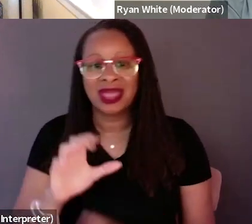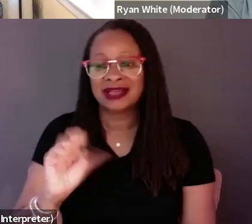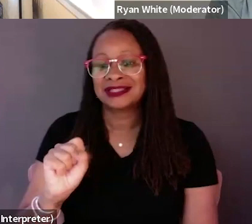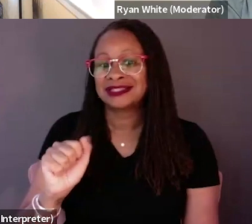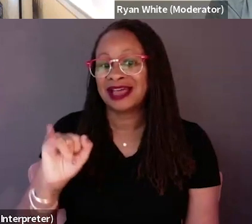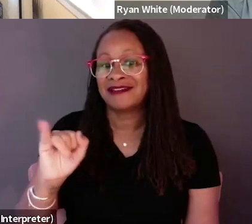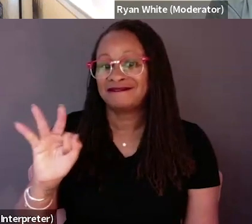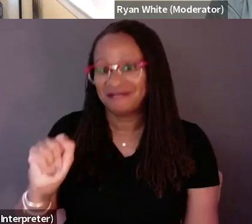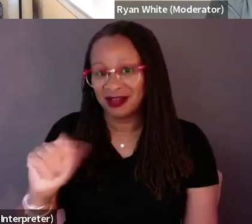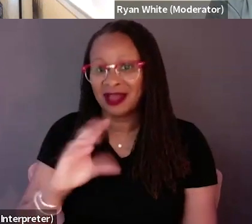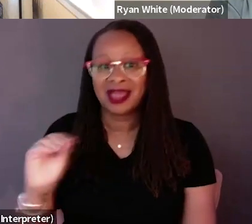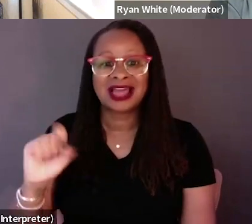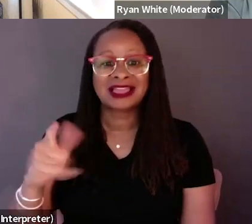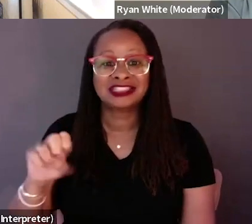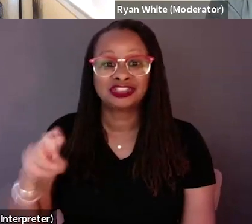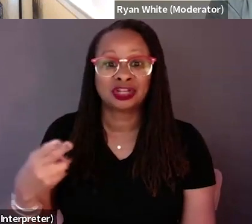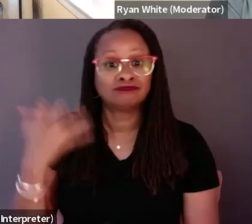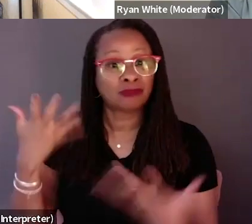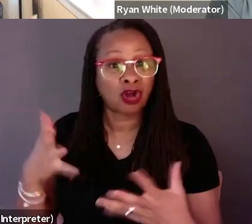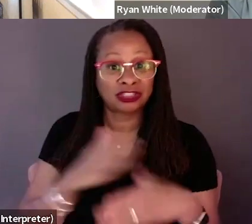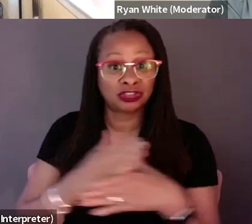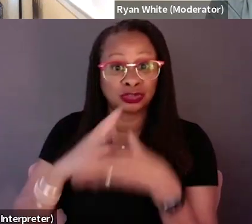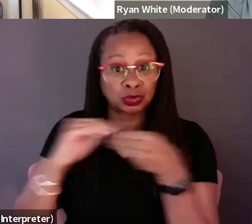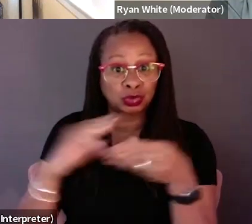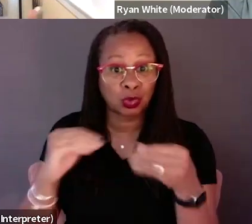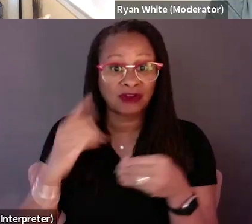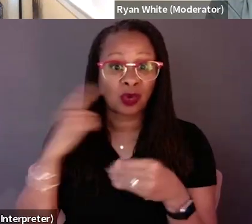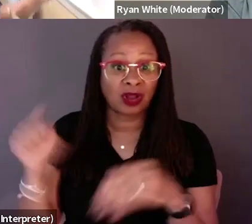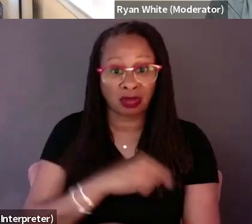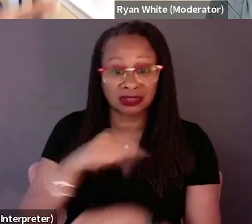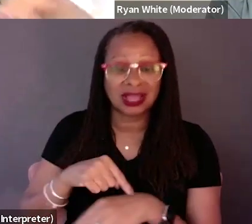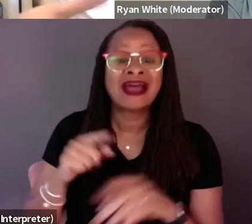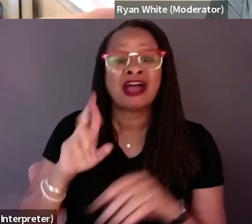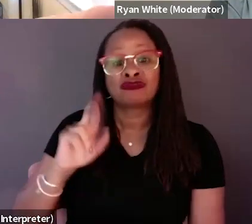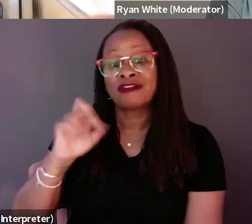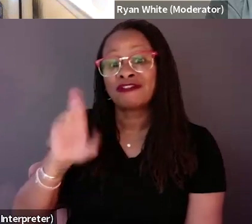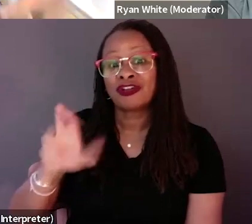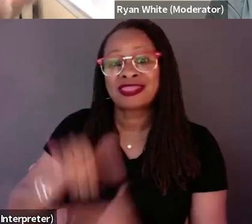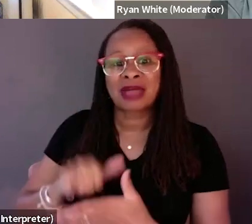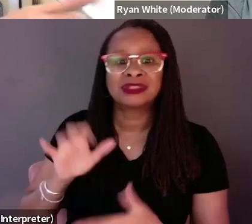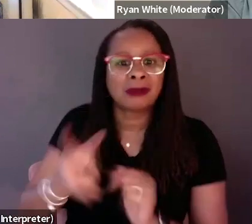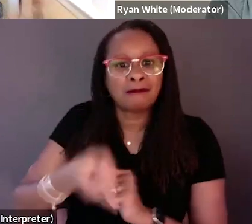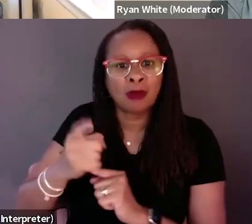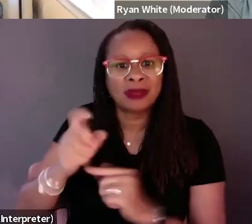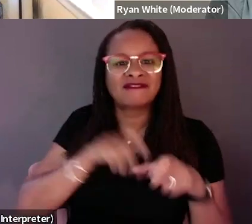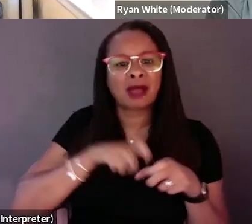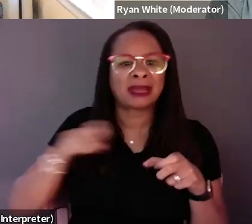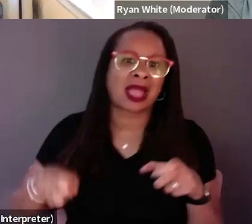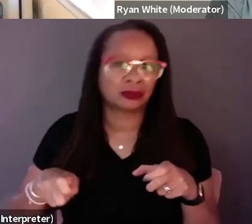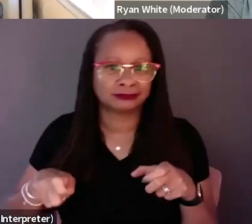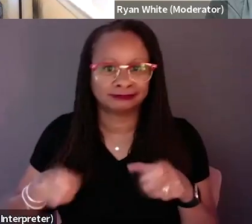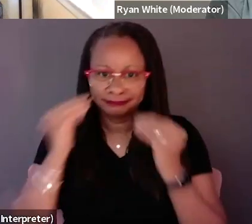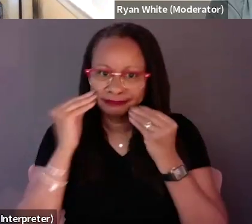Saifa and Alicia, who had told their story, who'd been telling their story for a while, this was River's kind of moment of coming